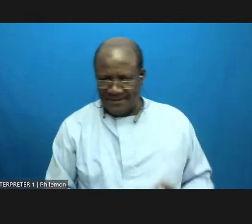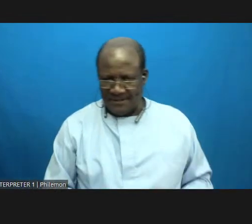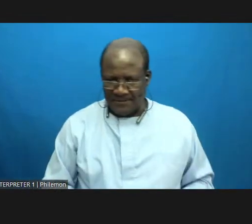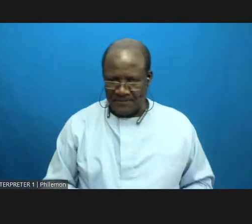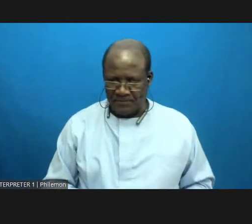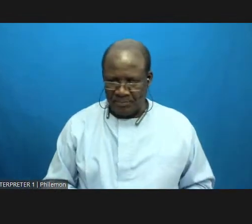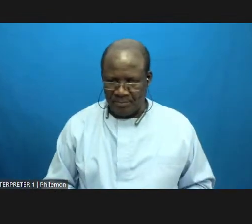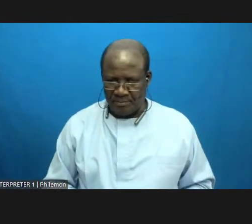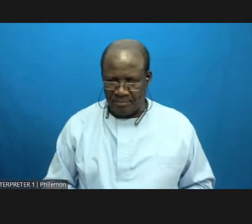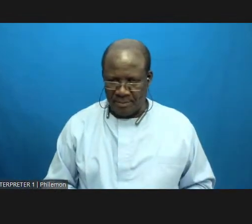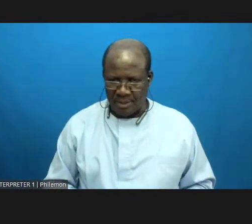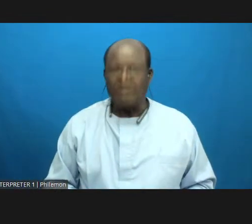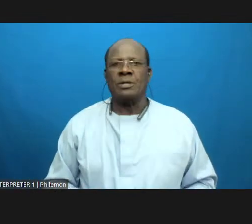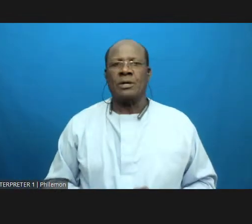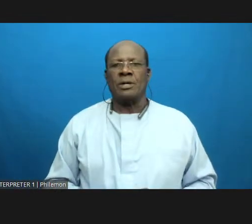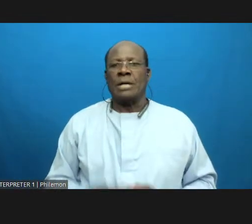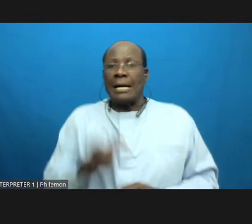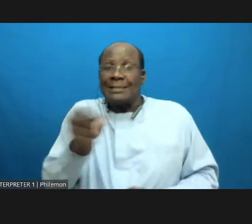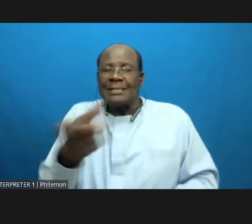regarding human capital.